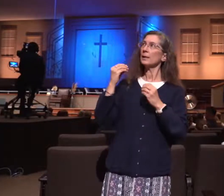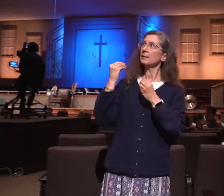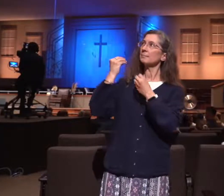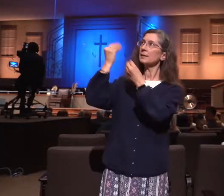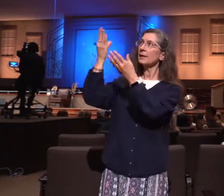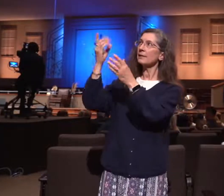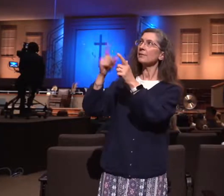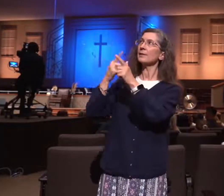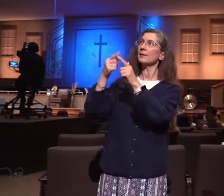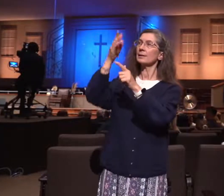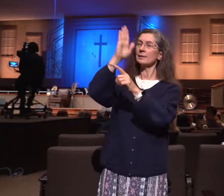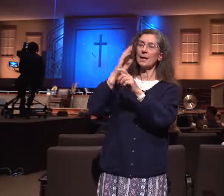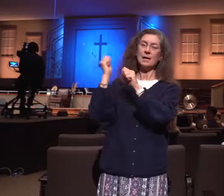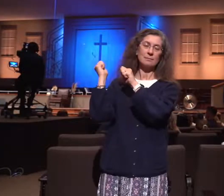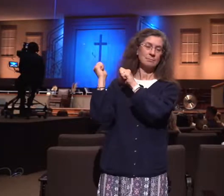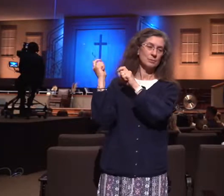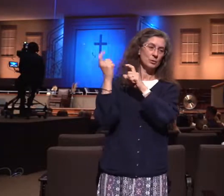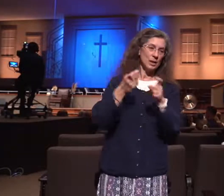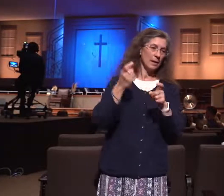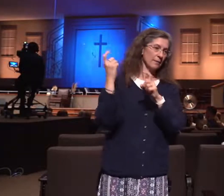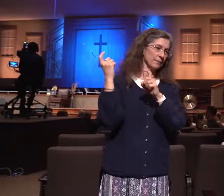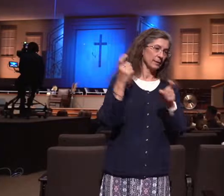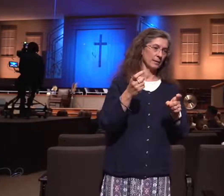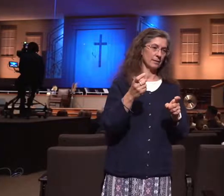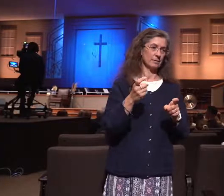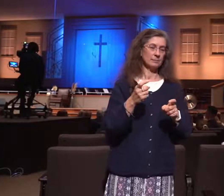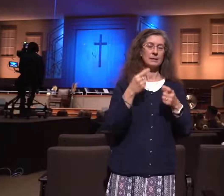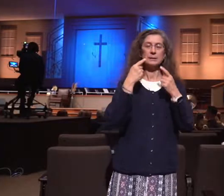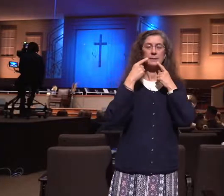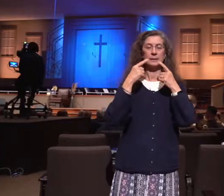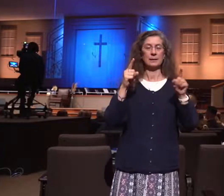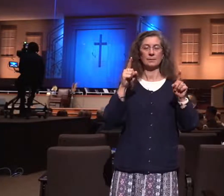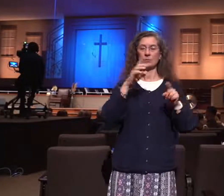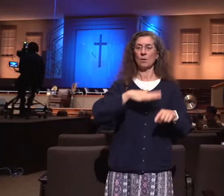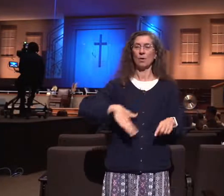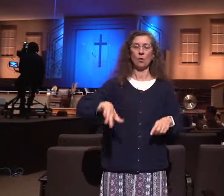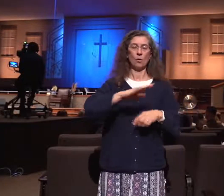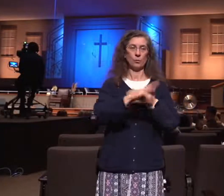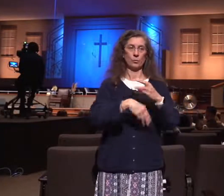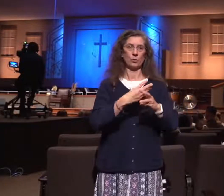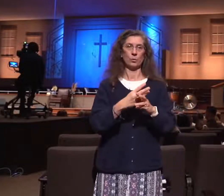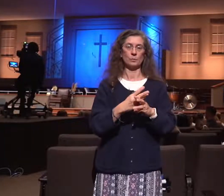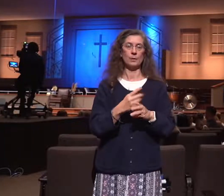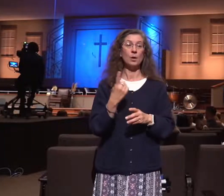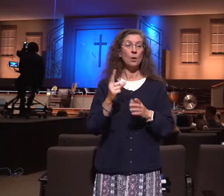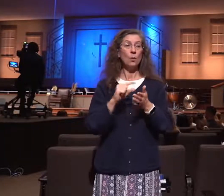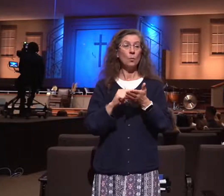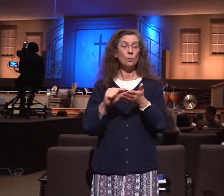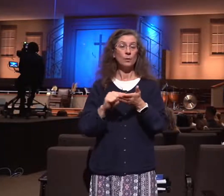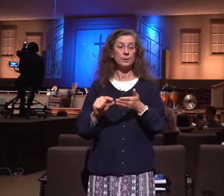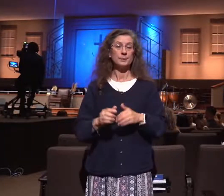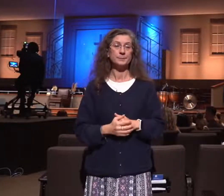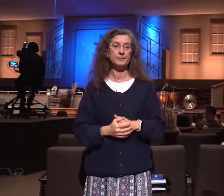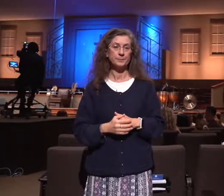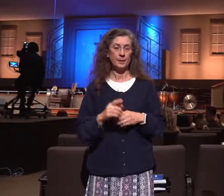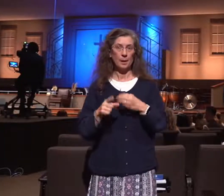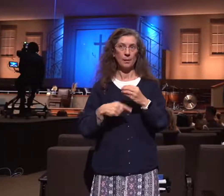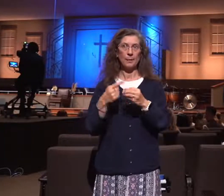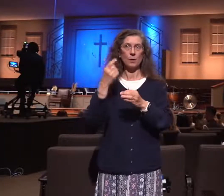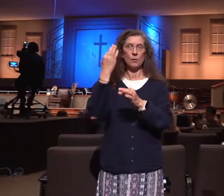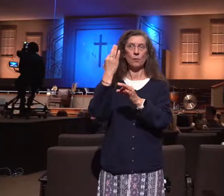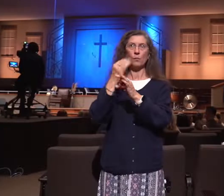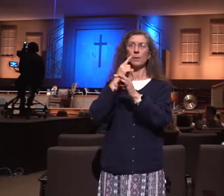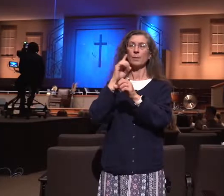So it works everywhere in the world. Let me give you just one verse about faith promise